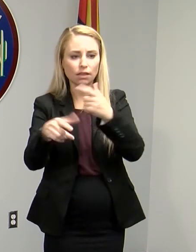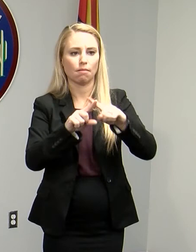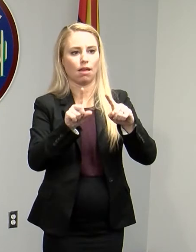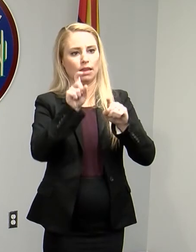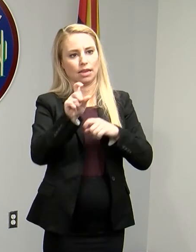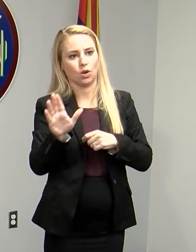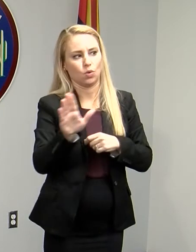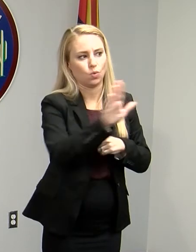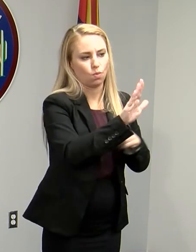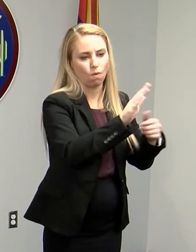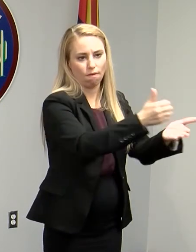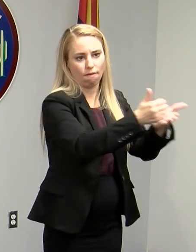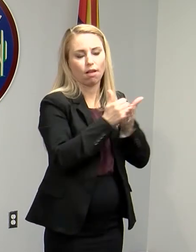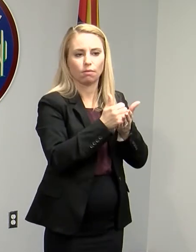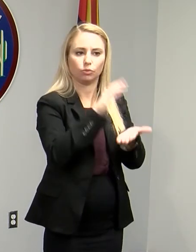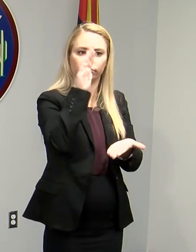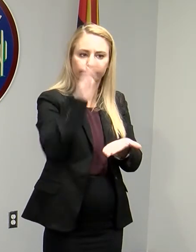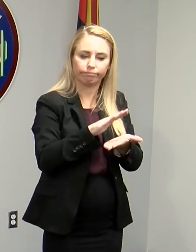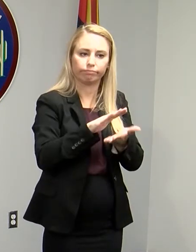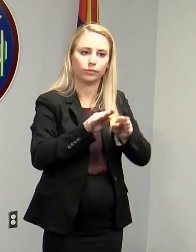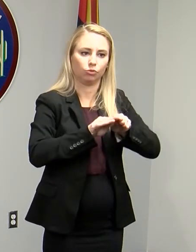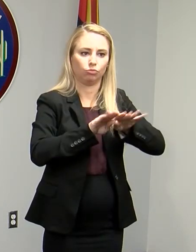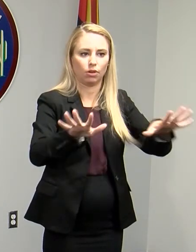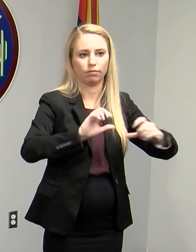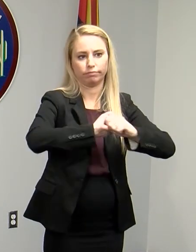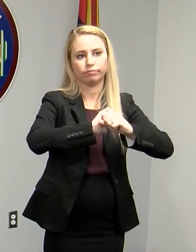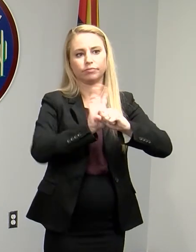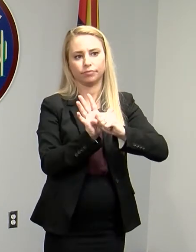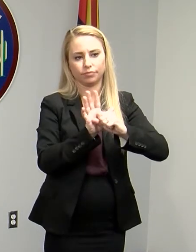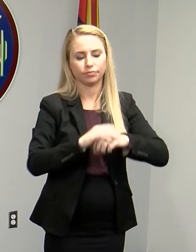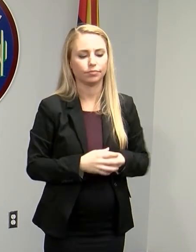slow the spread of COVID-19.